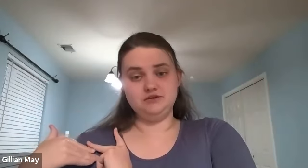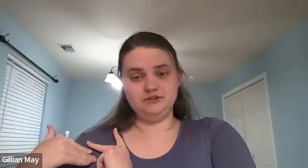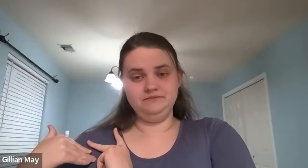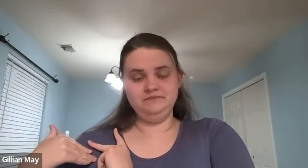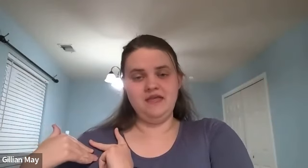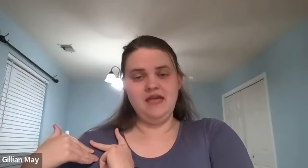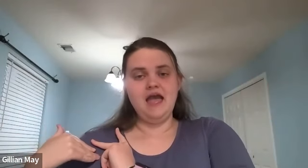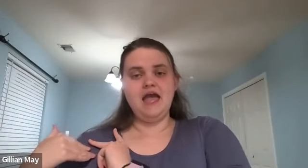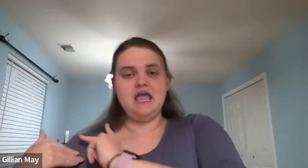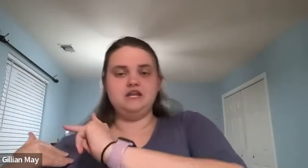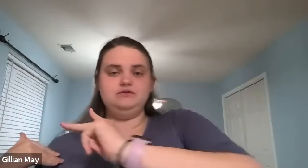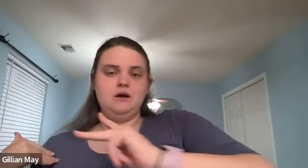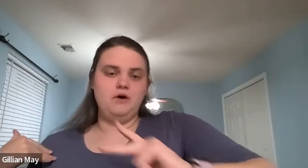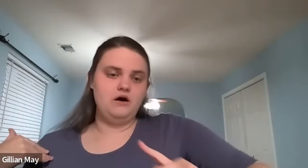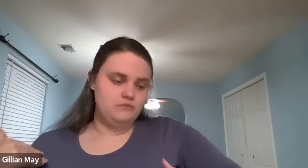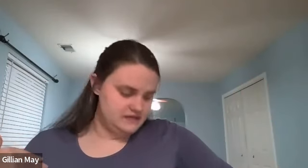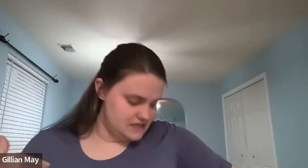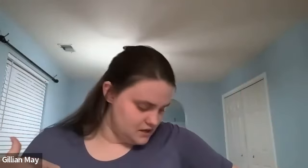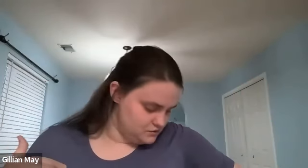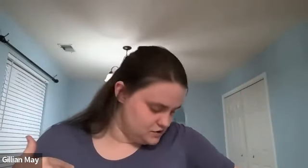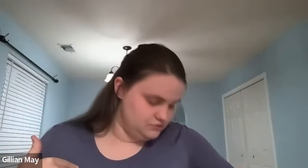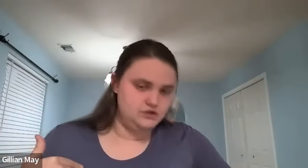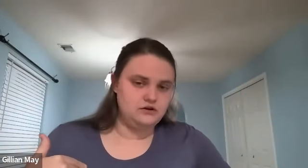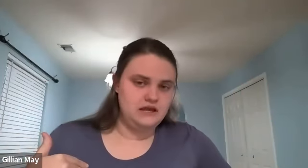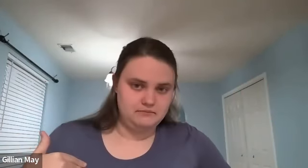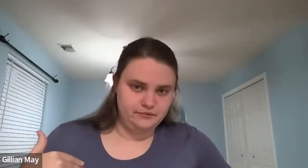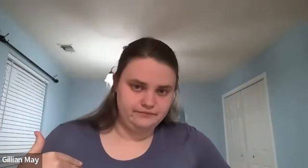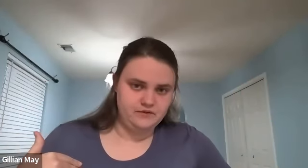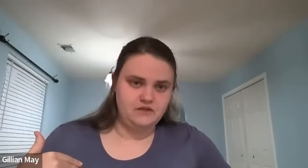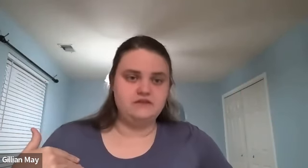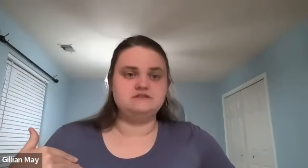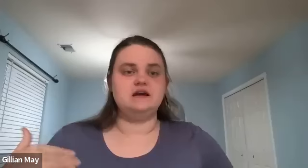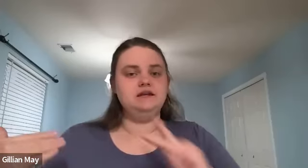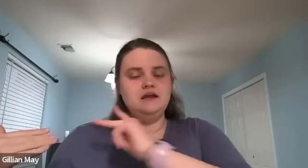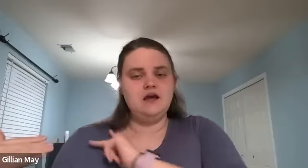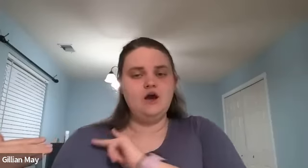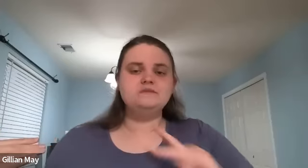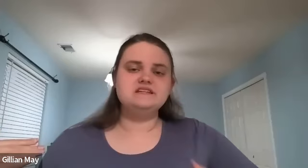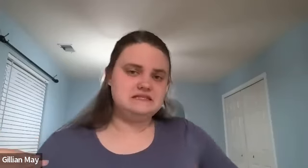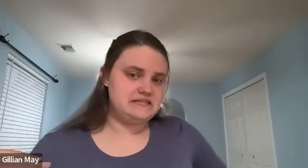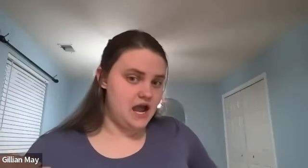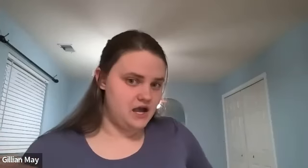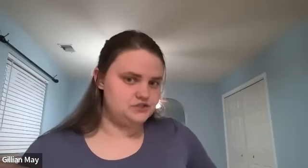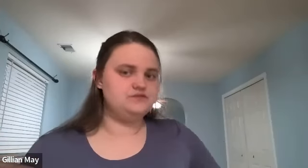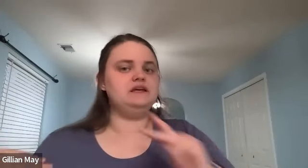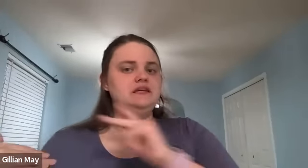shoulder and you come all the way down to your hip on the other side. Almost like the sash for like King and